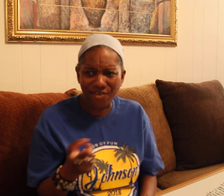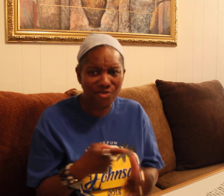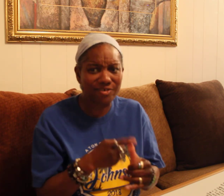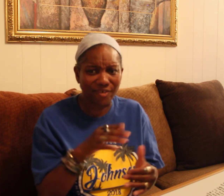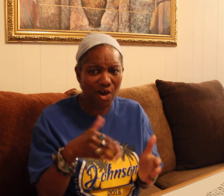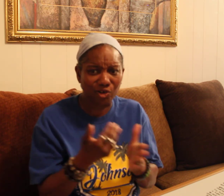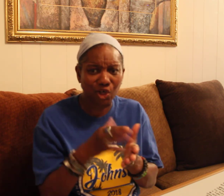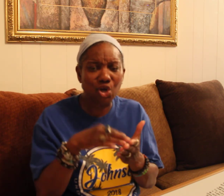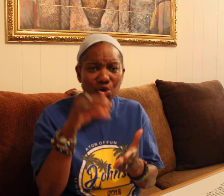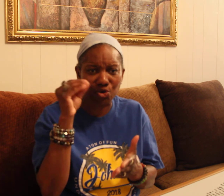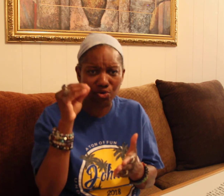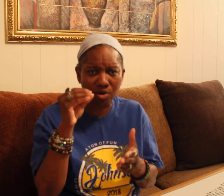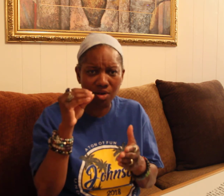first of all,